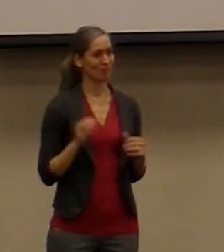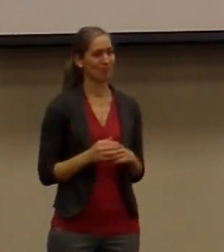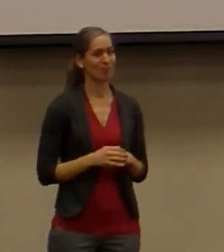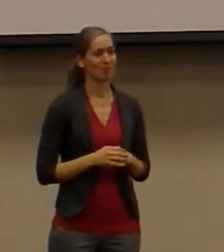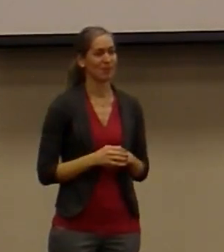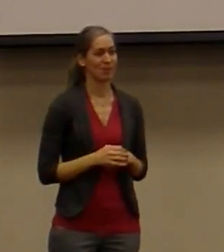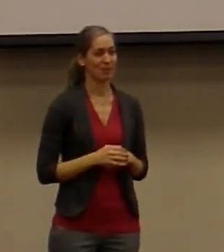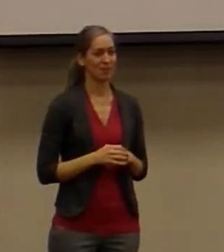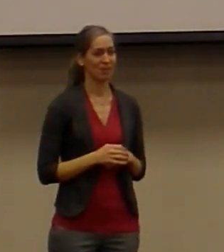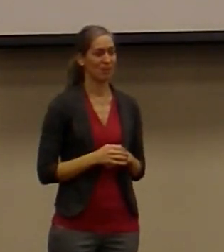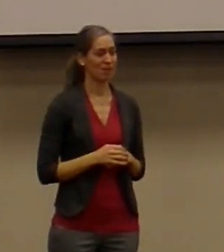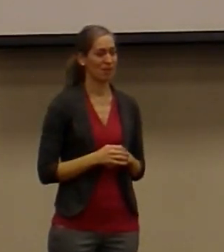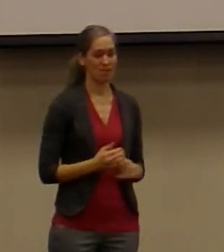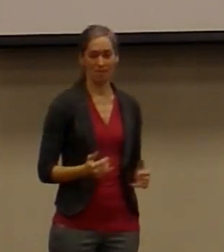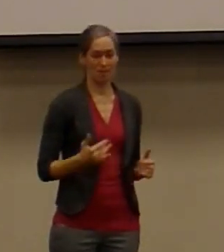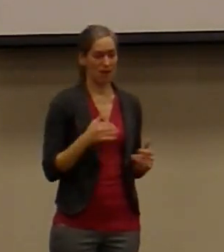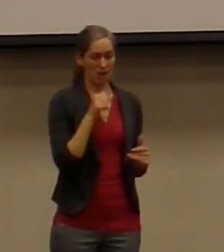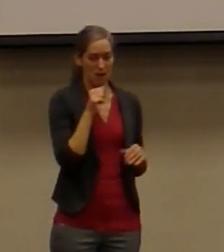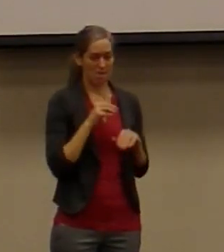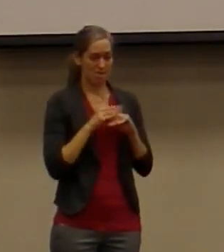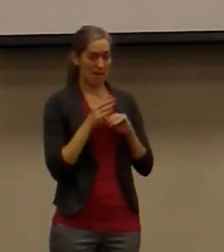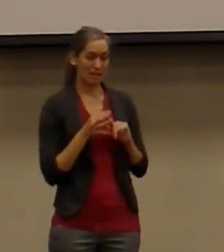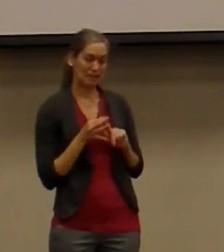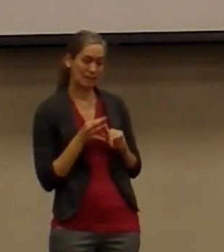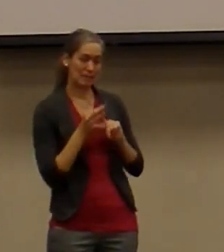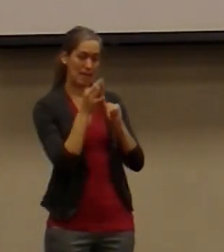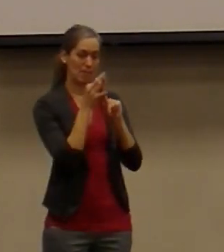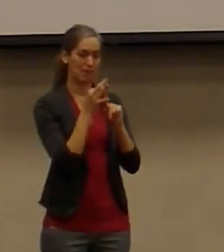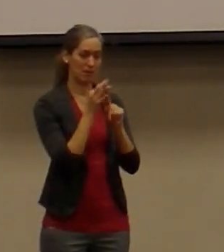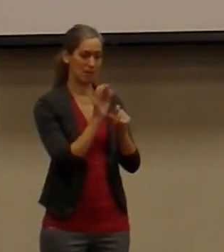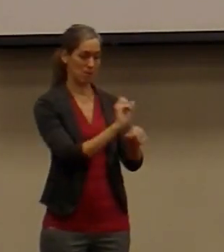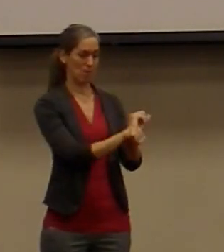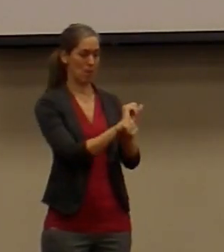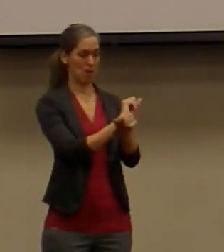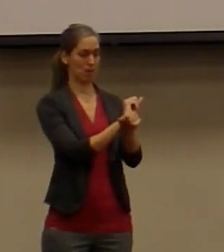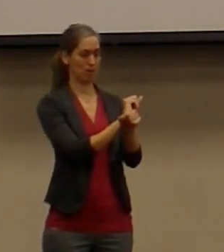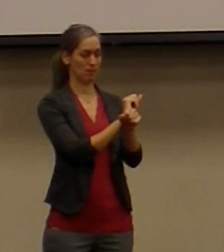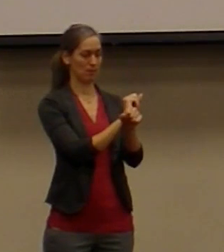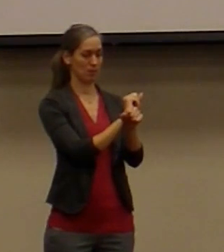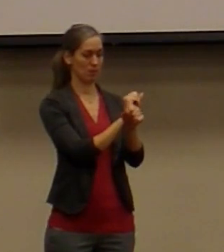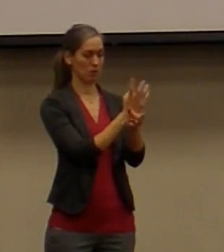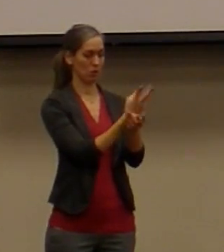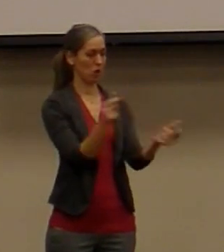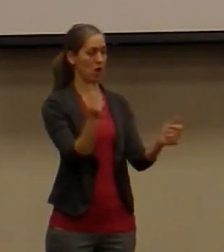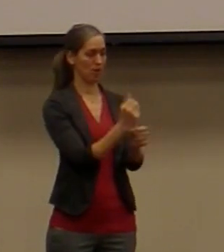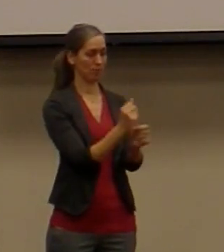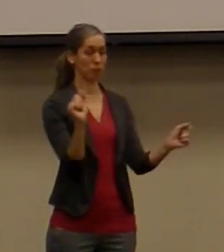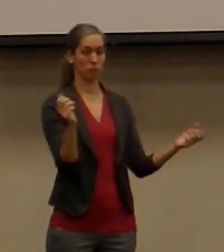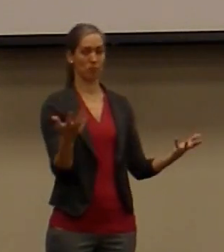by the effect of the furnace, except their bonds were now gone.